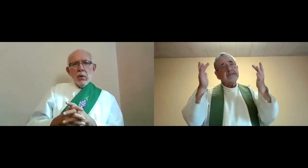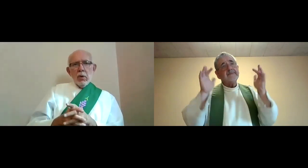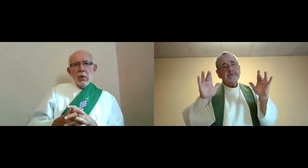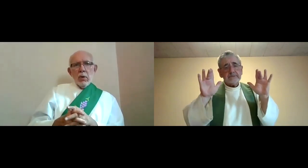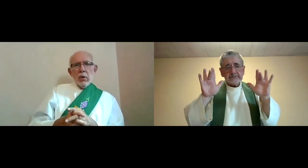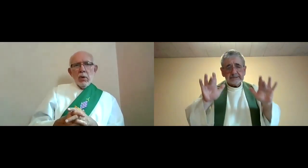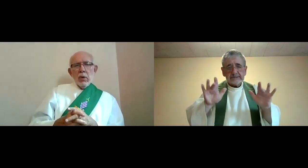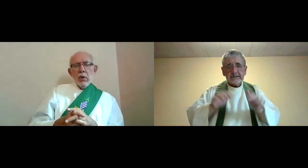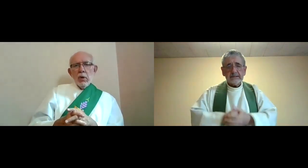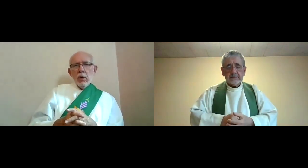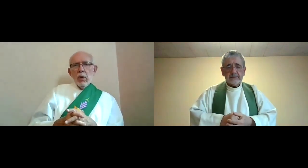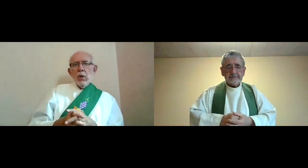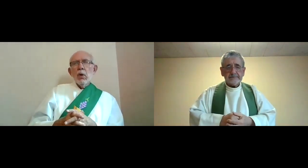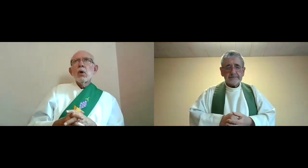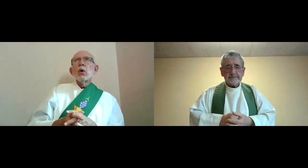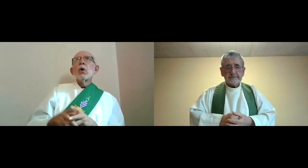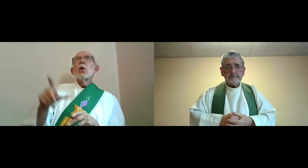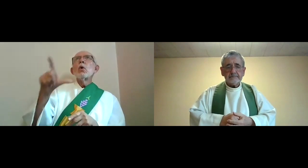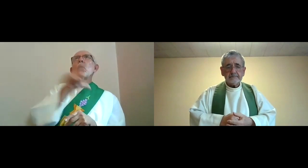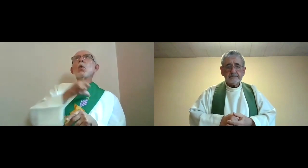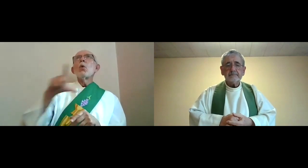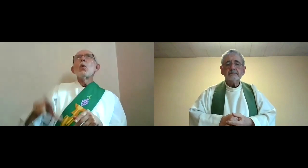mercy. Christ, have mercy.